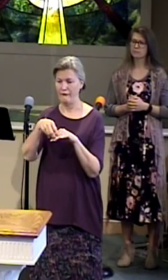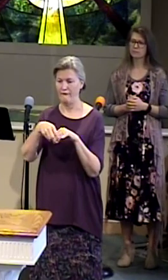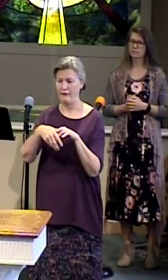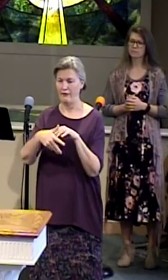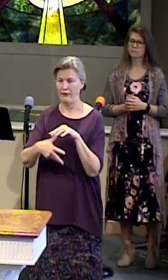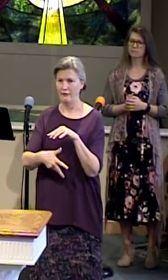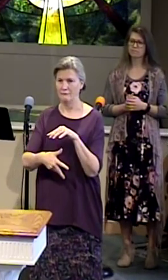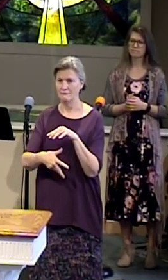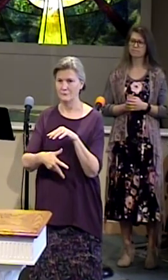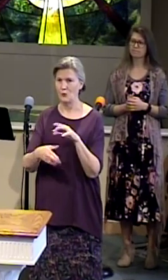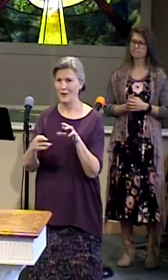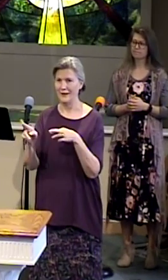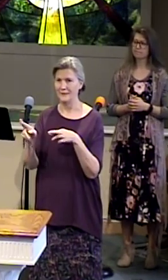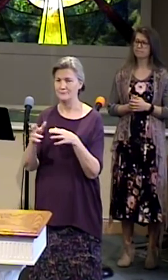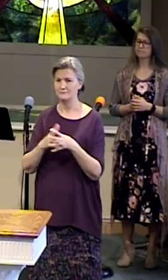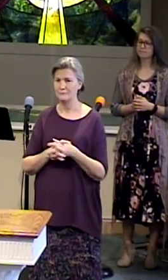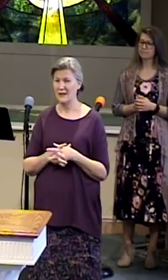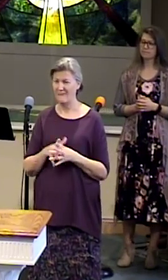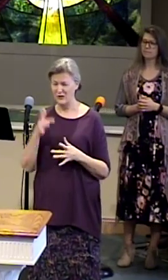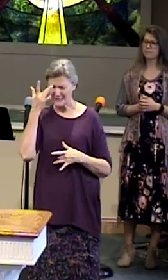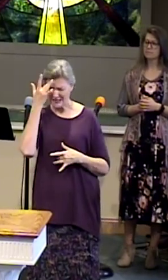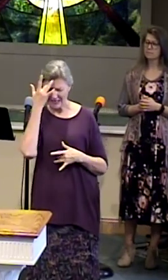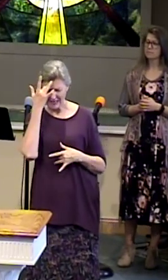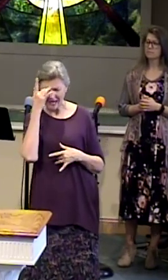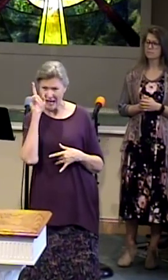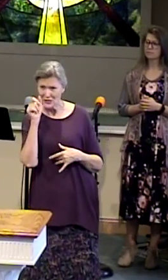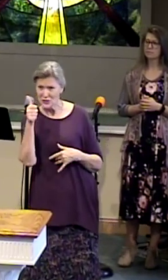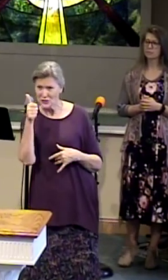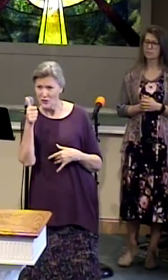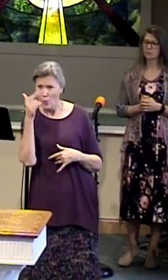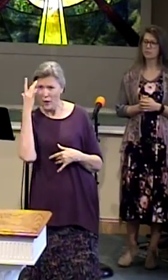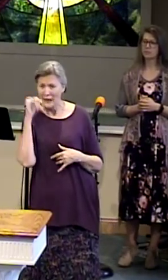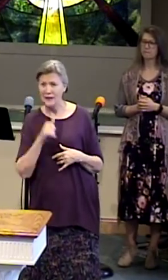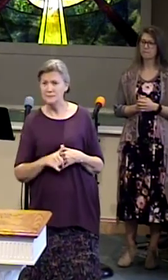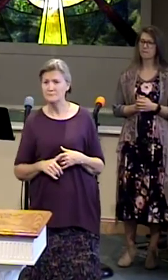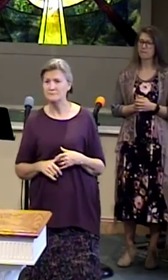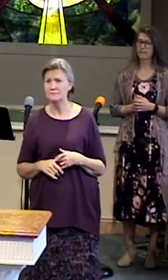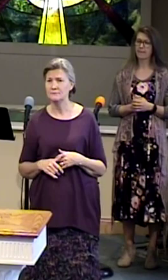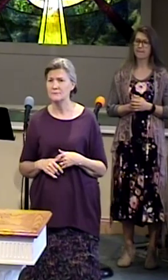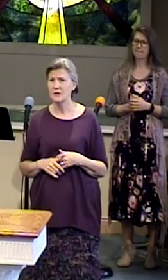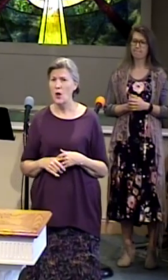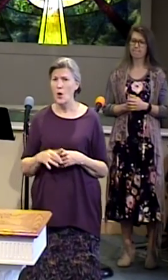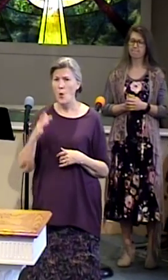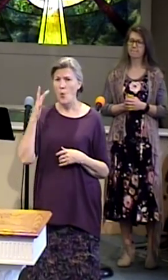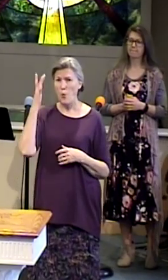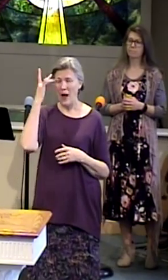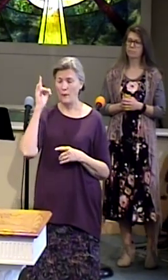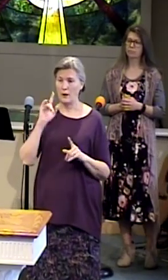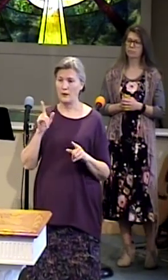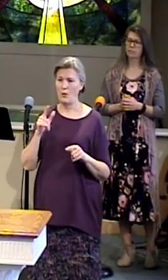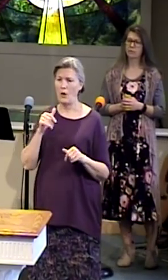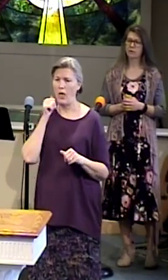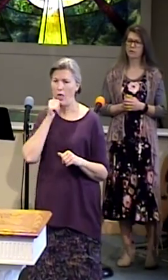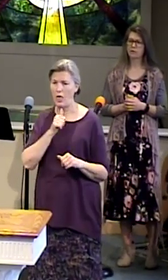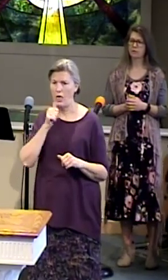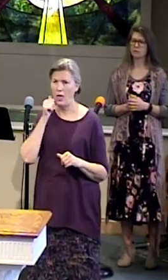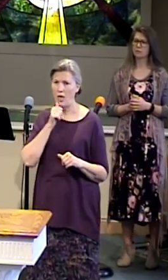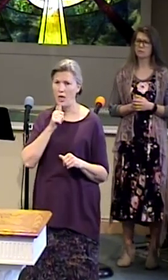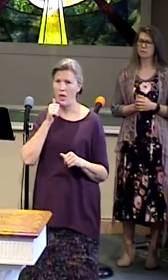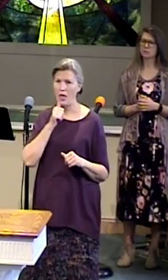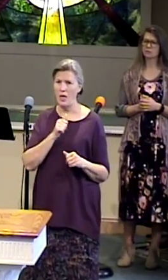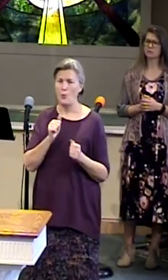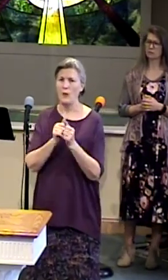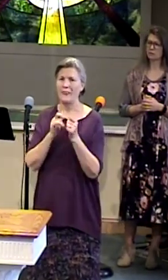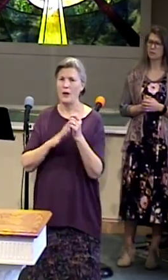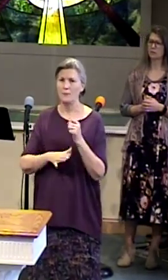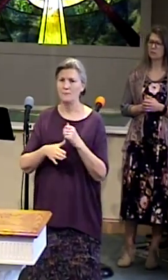body, ask yourself the question, why not? Why would you go another day? without